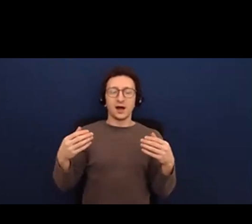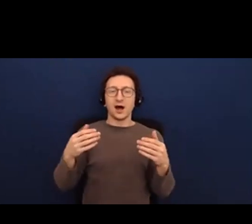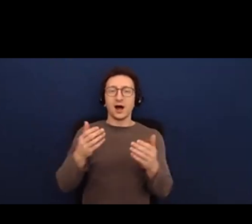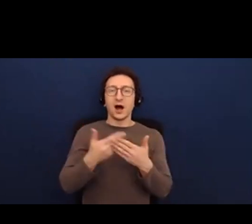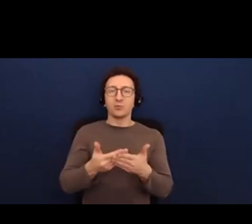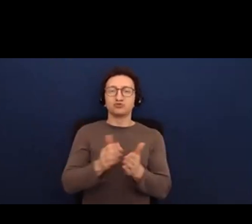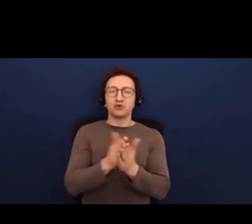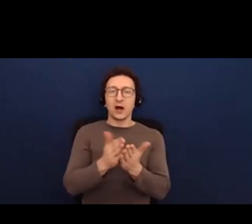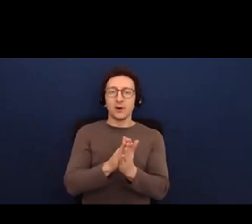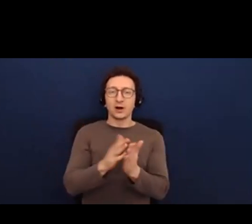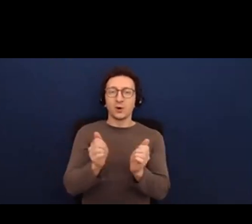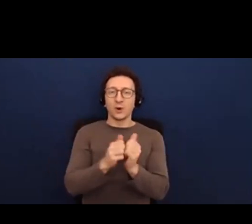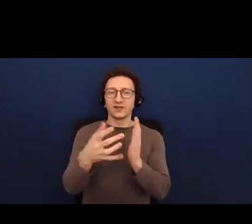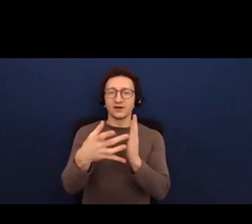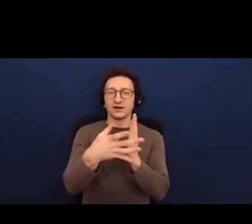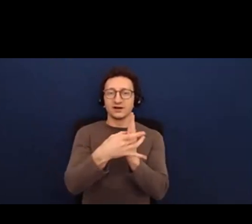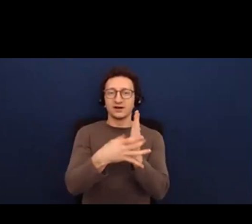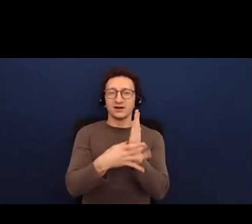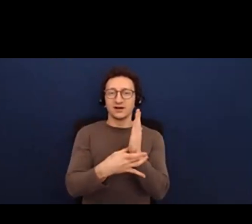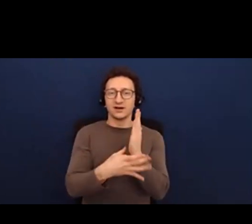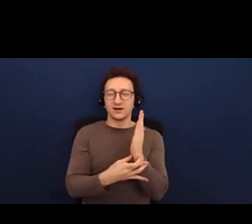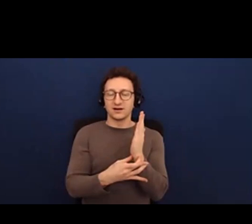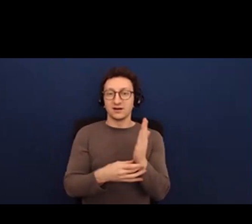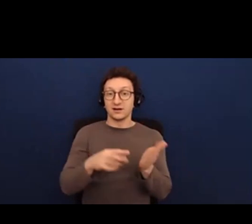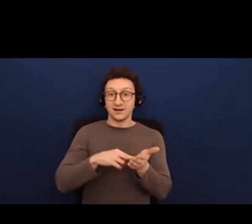a loose leaf prayer book. And